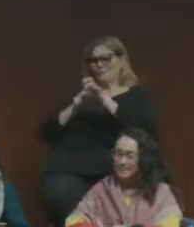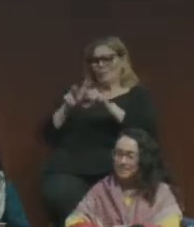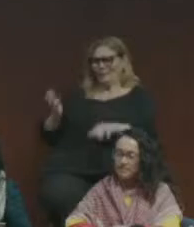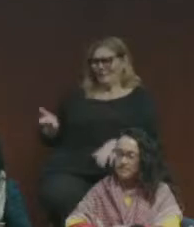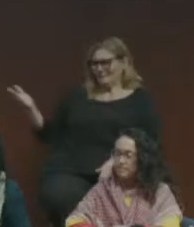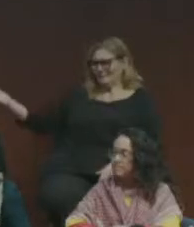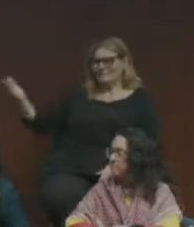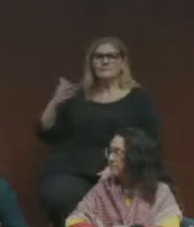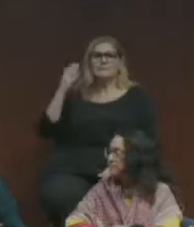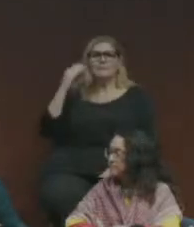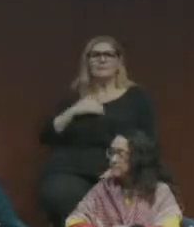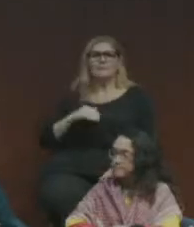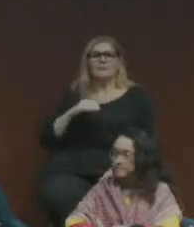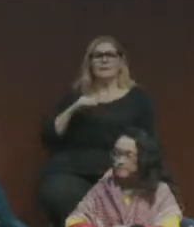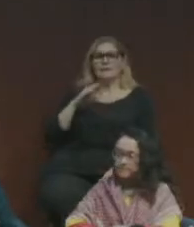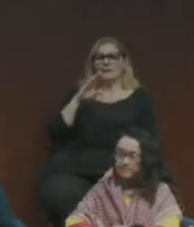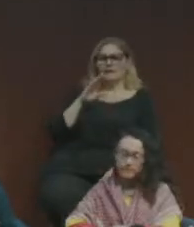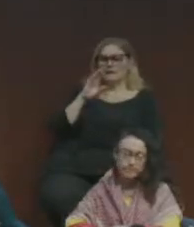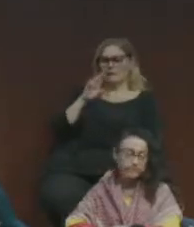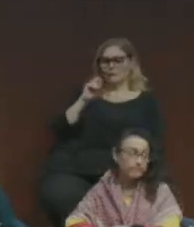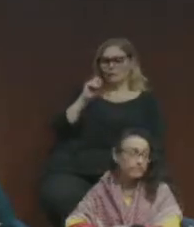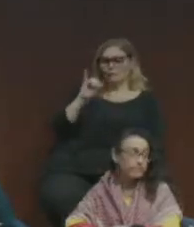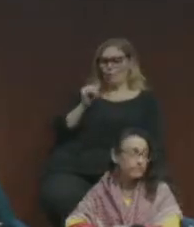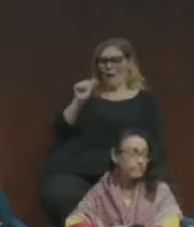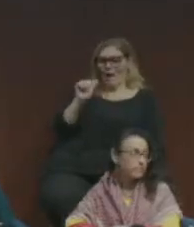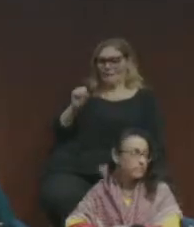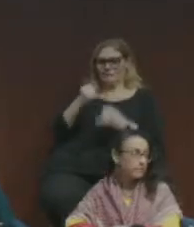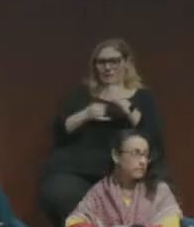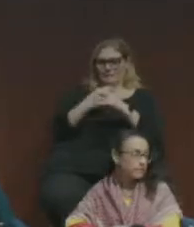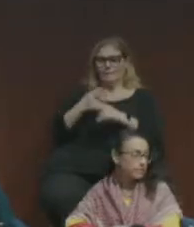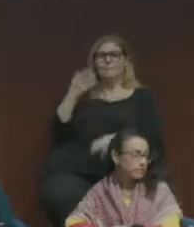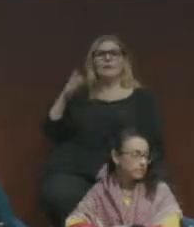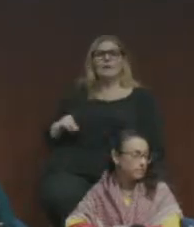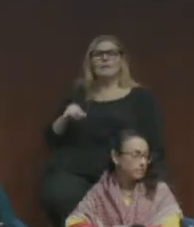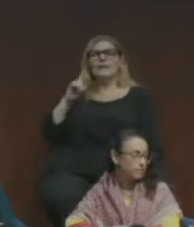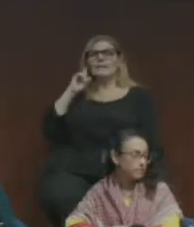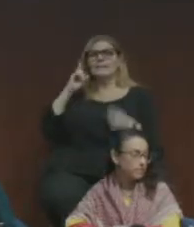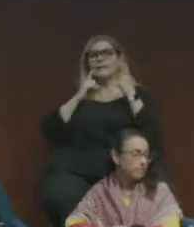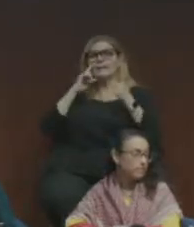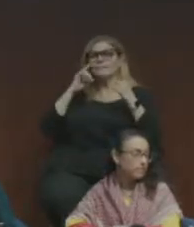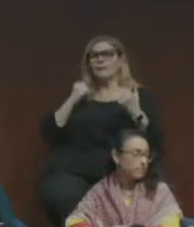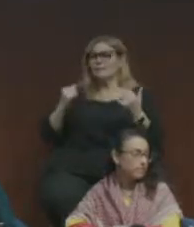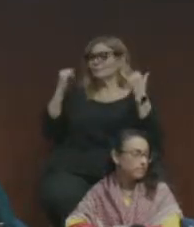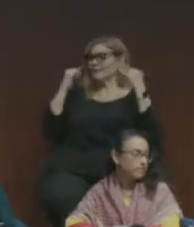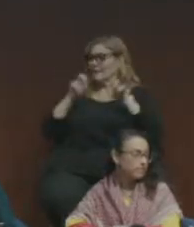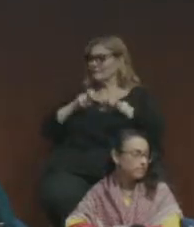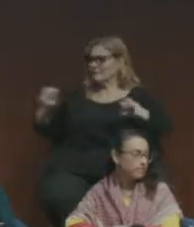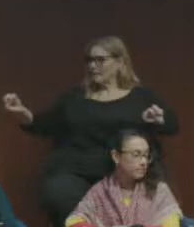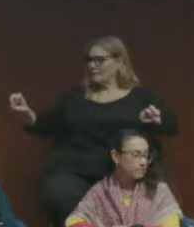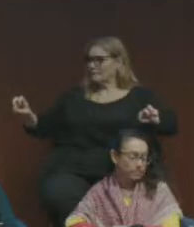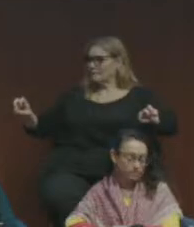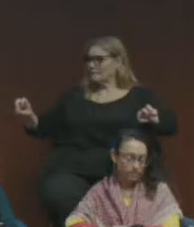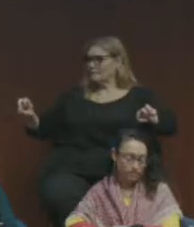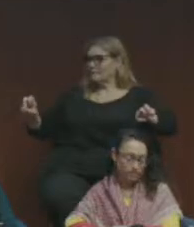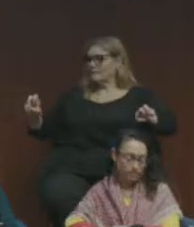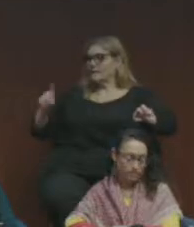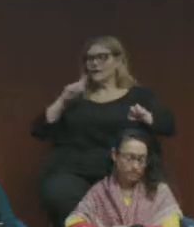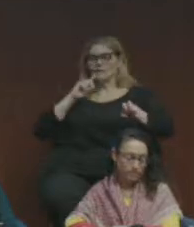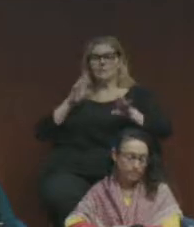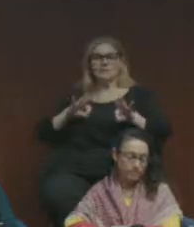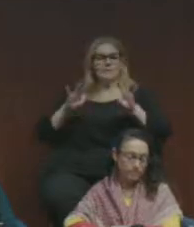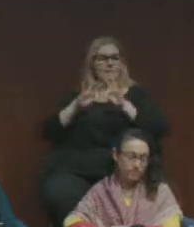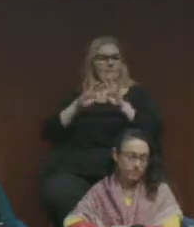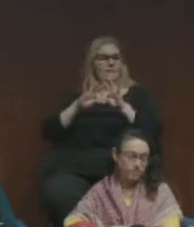us, and Paula X Rojas. In thinking about today's panel, a central frame